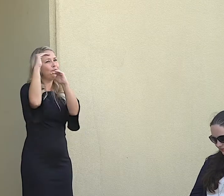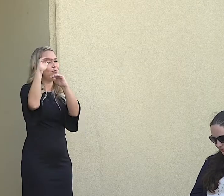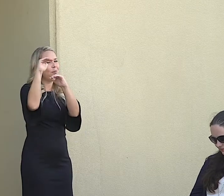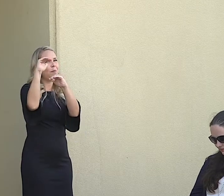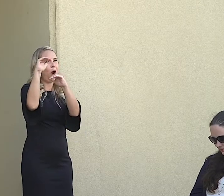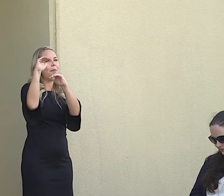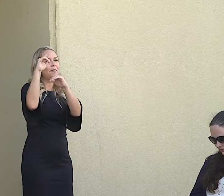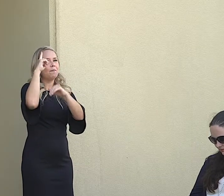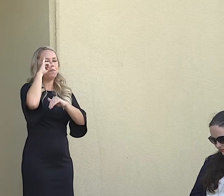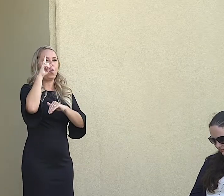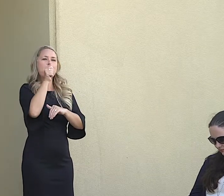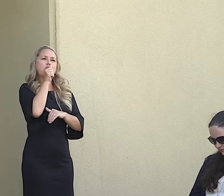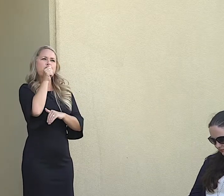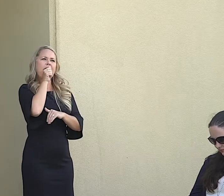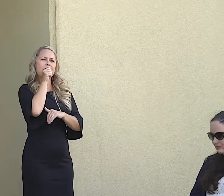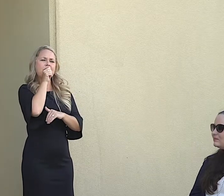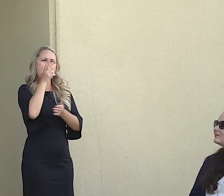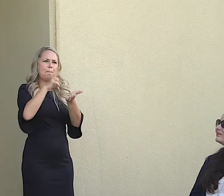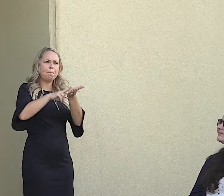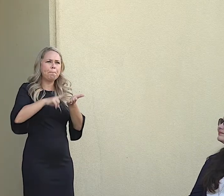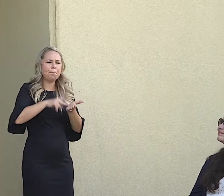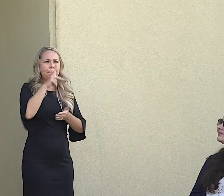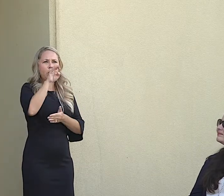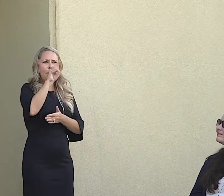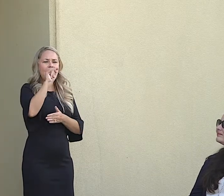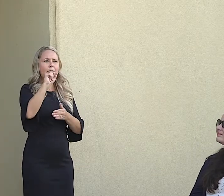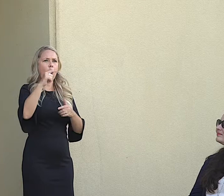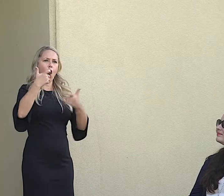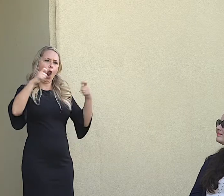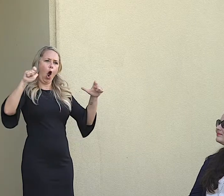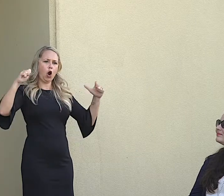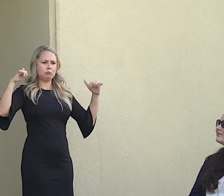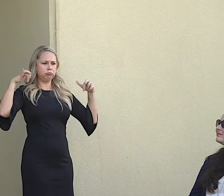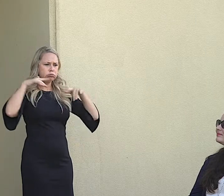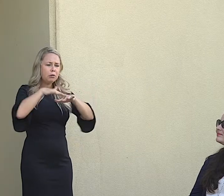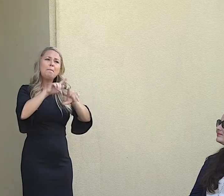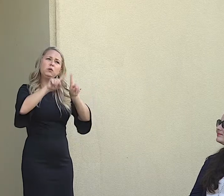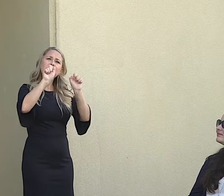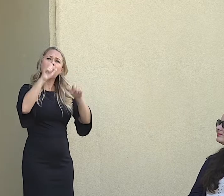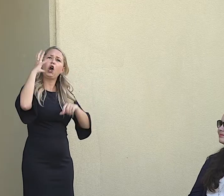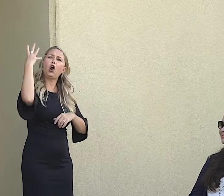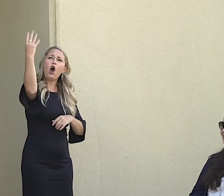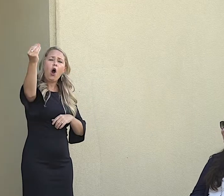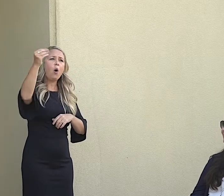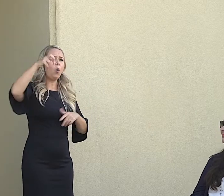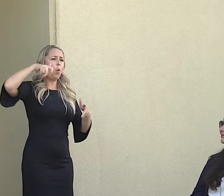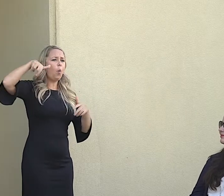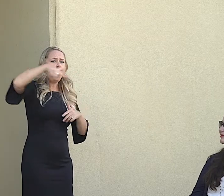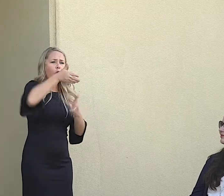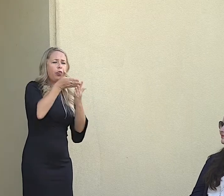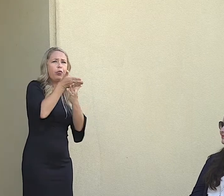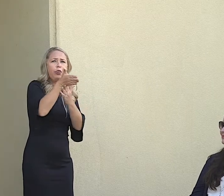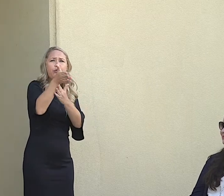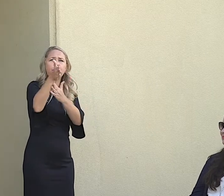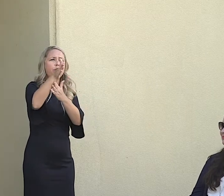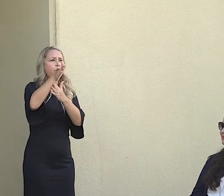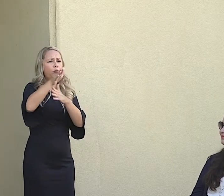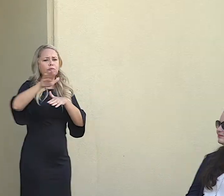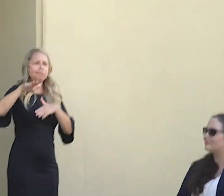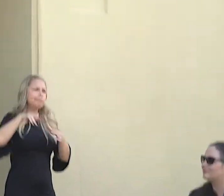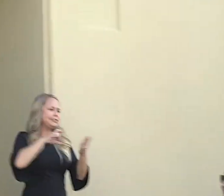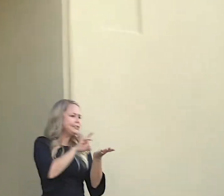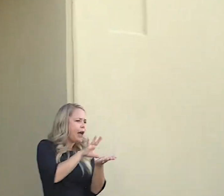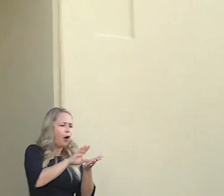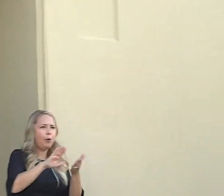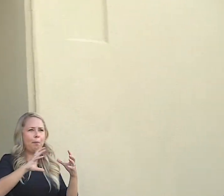private permitting for large public gatherings, but you can still go to our parks. You're still able to walk through, go out for a walk, kick the soccer ball